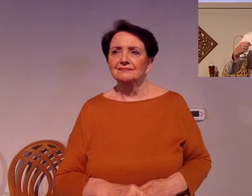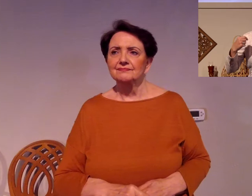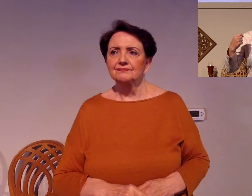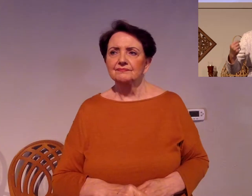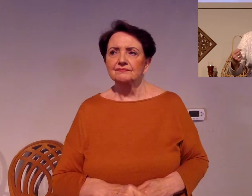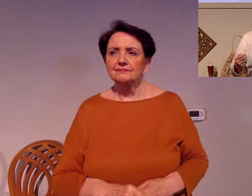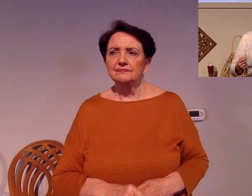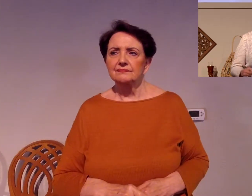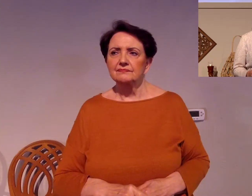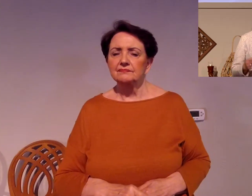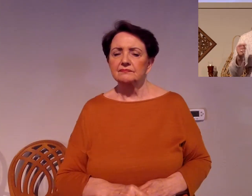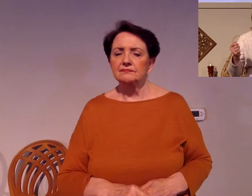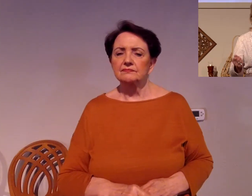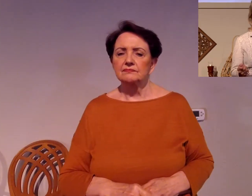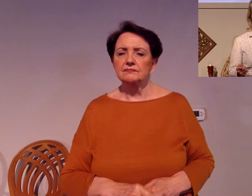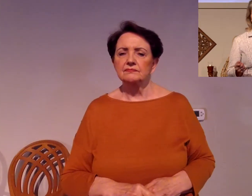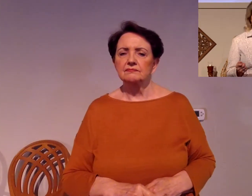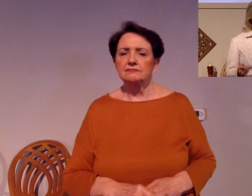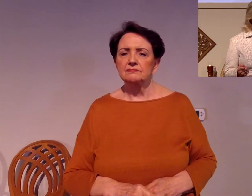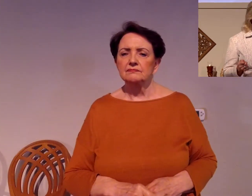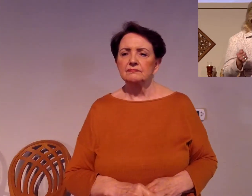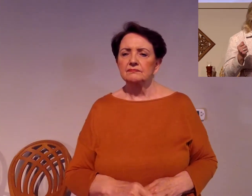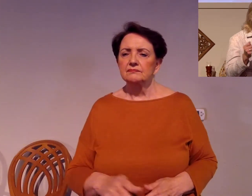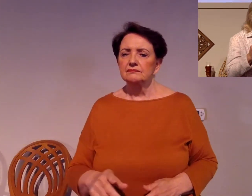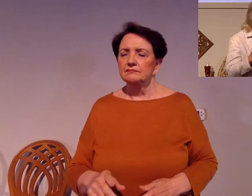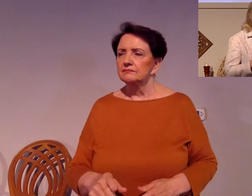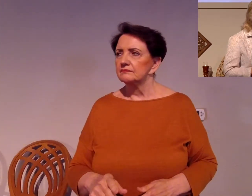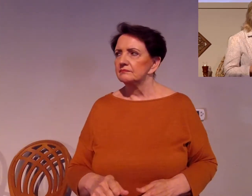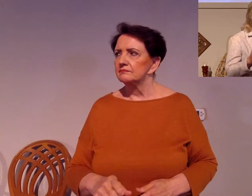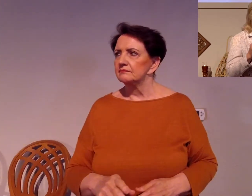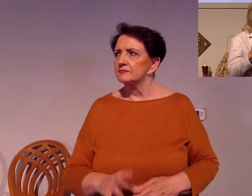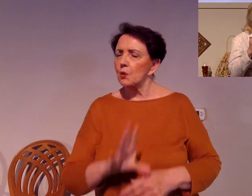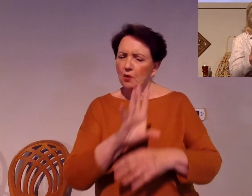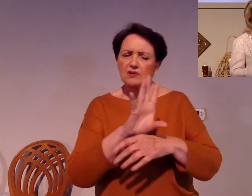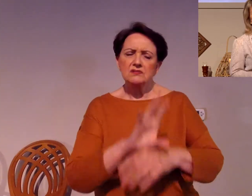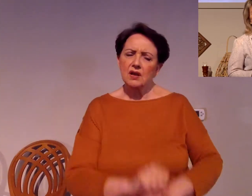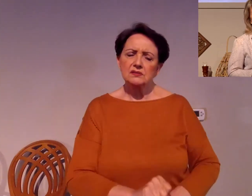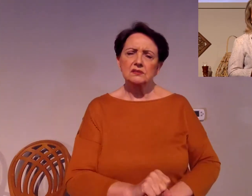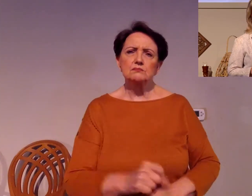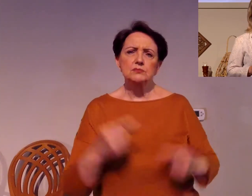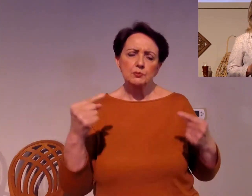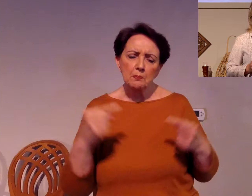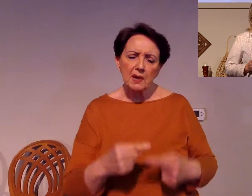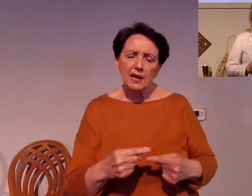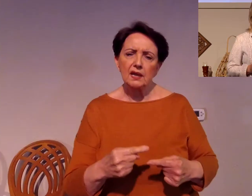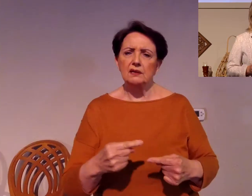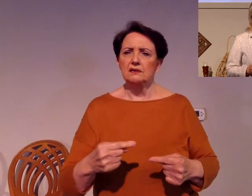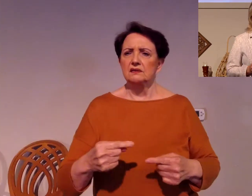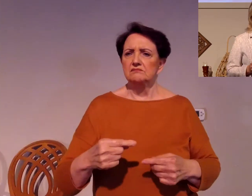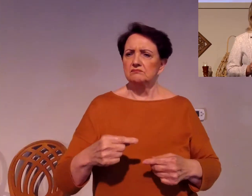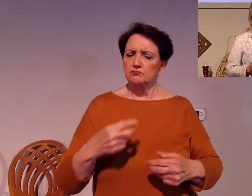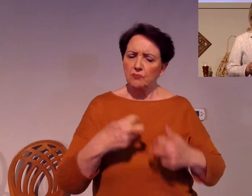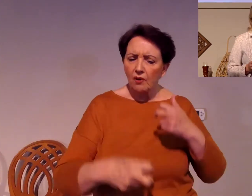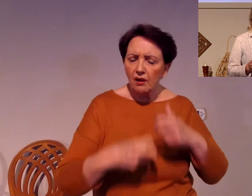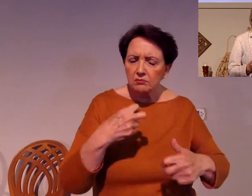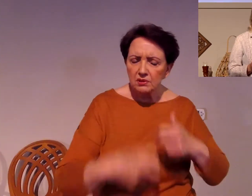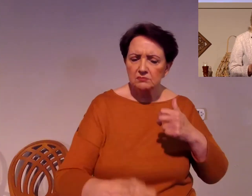had grown accustomed to pain and adversity through millennia of struggles.